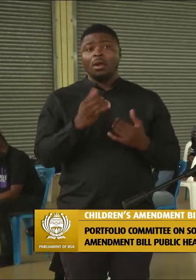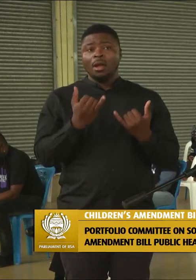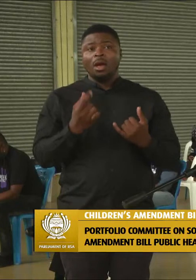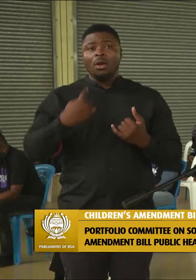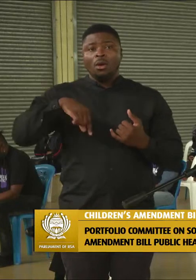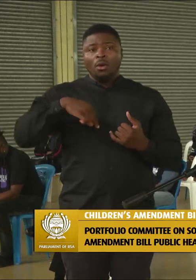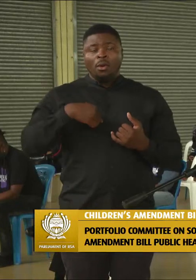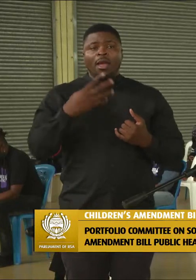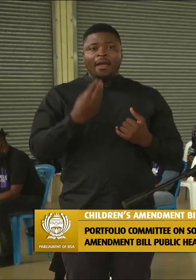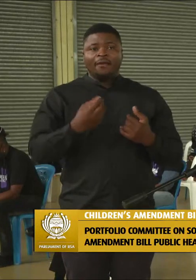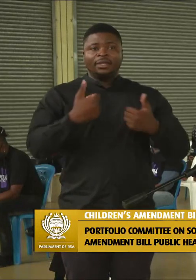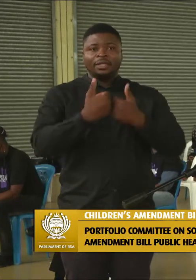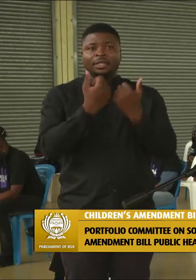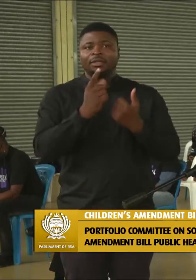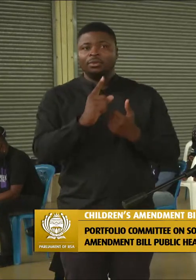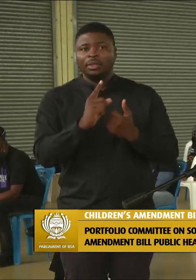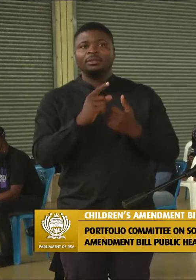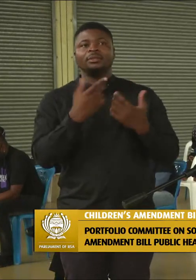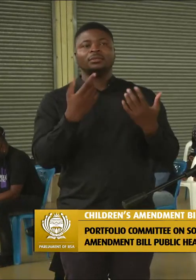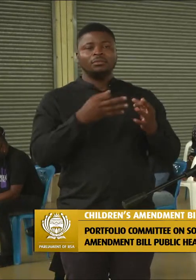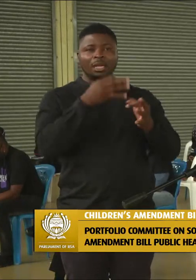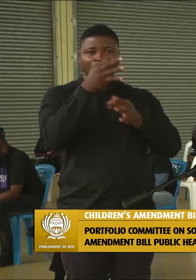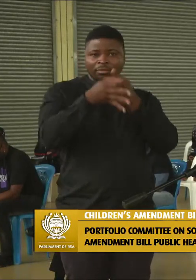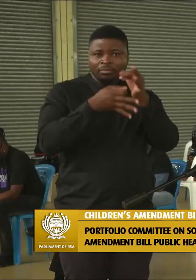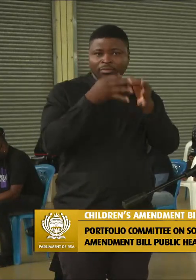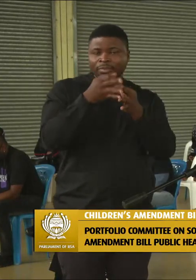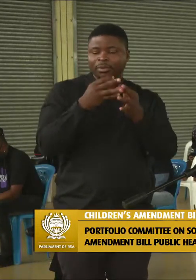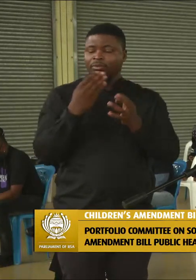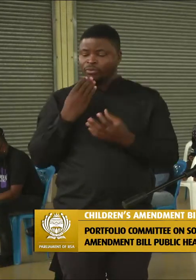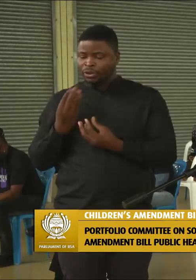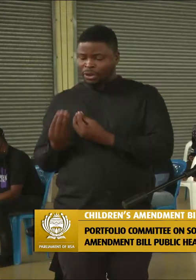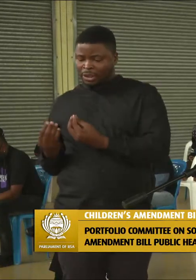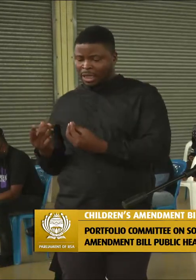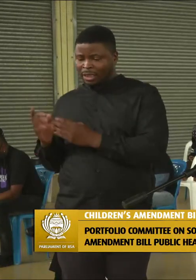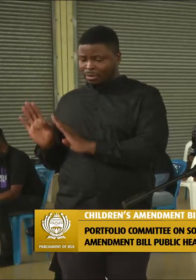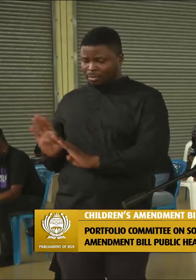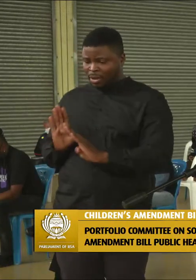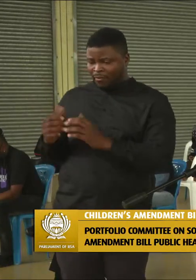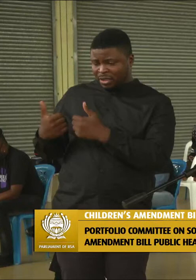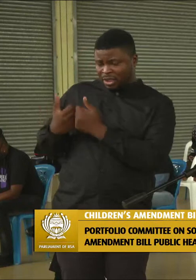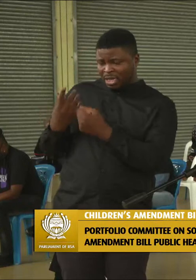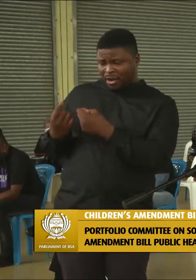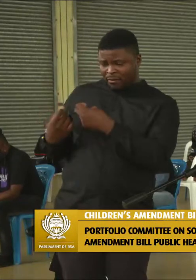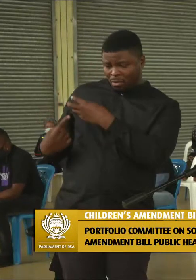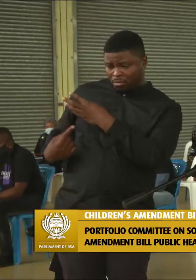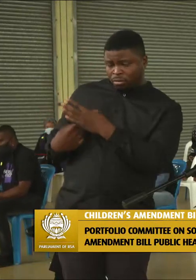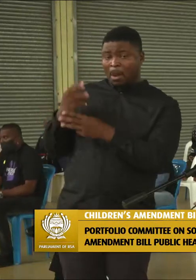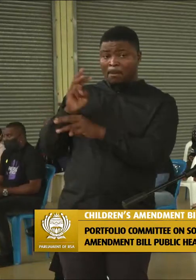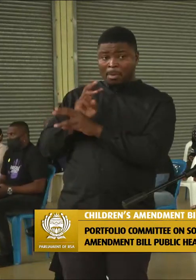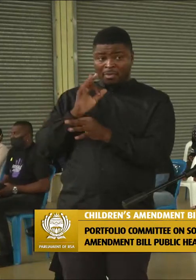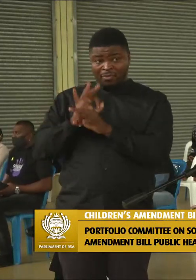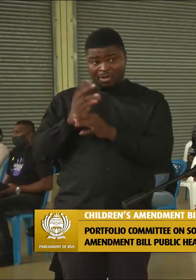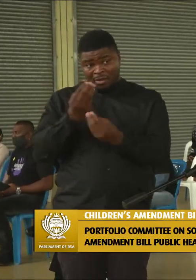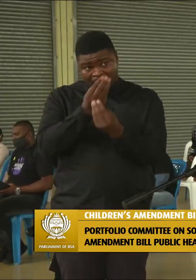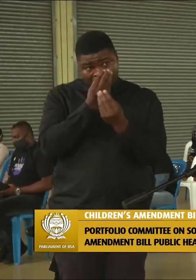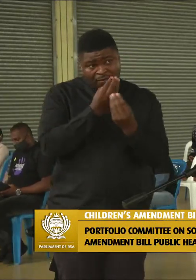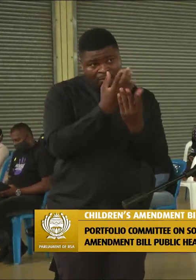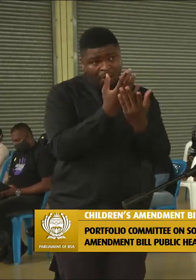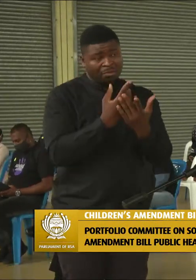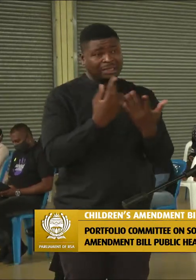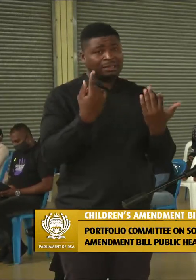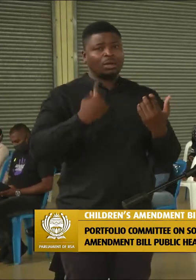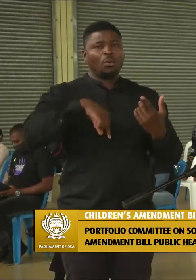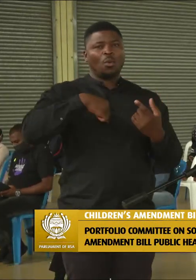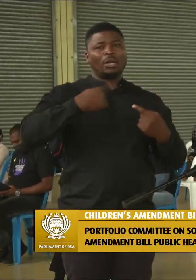of explaining the challenges of the children to a parent because we are scared, because now you don't want